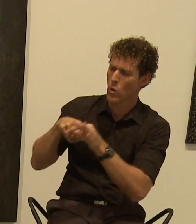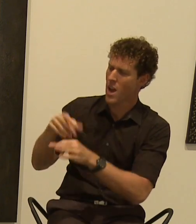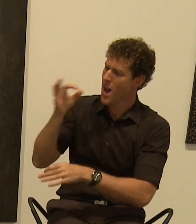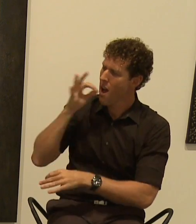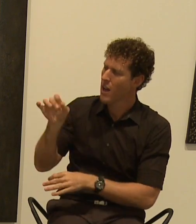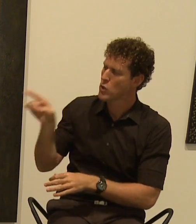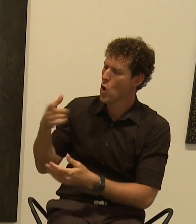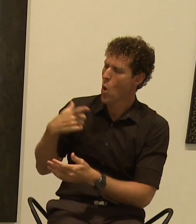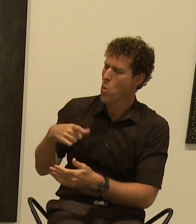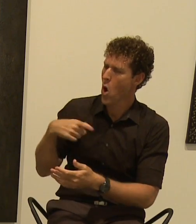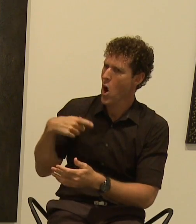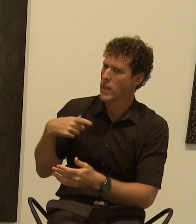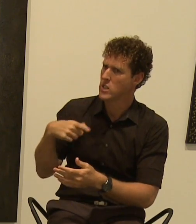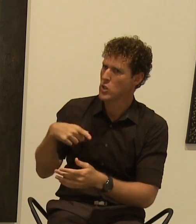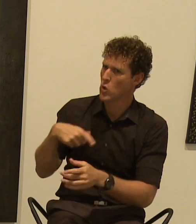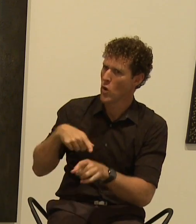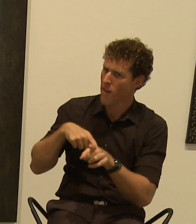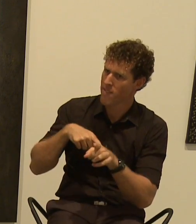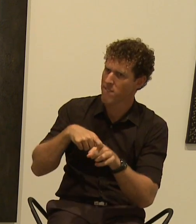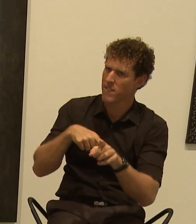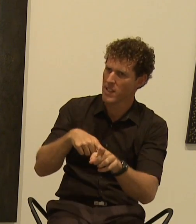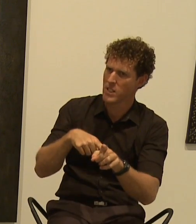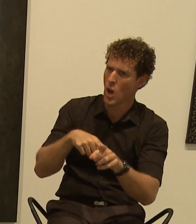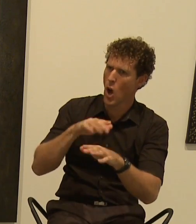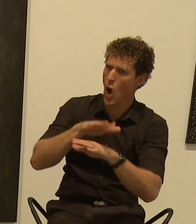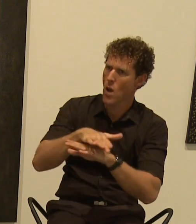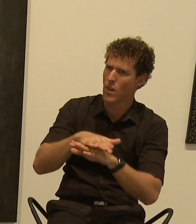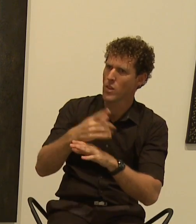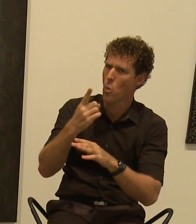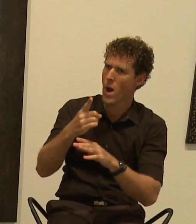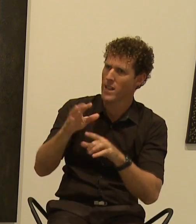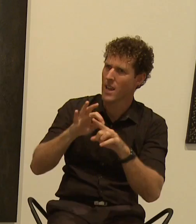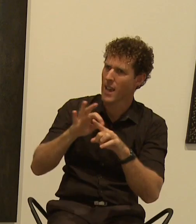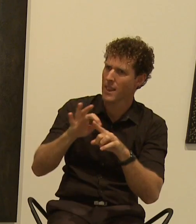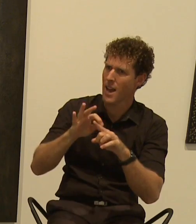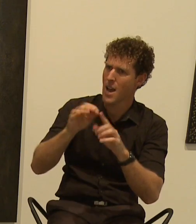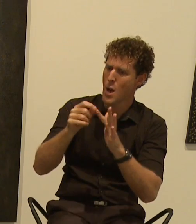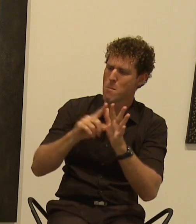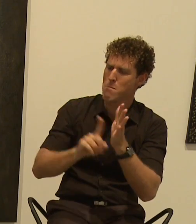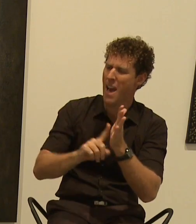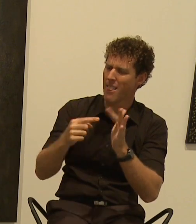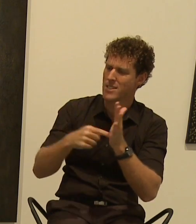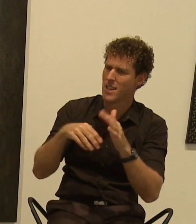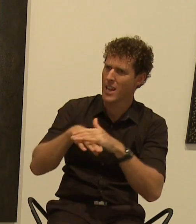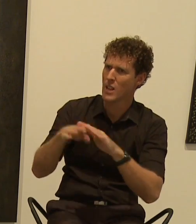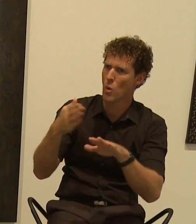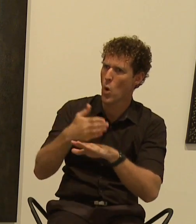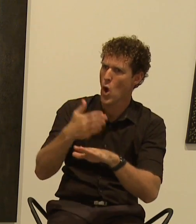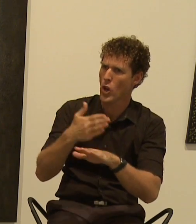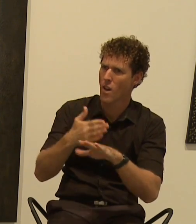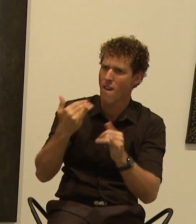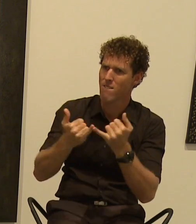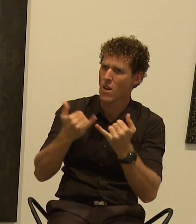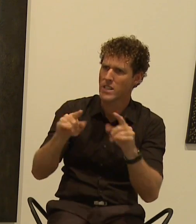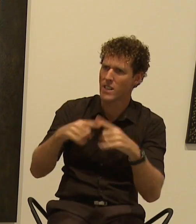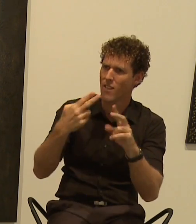why you stuck to the more or less monochrome palette in the work, which is so different from what happens with the dotting in